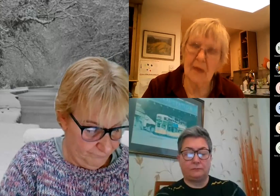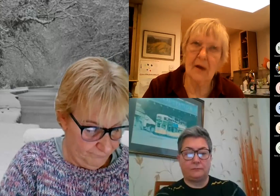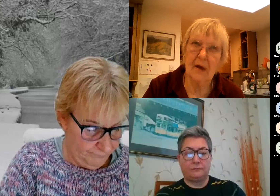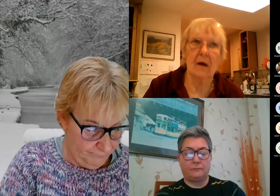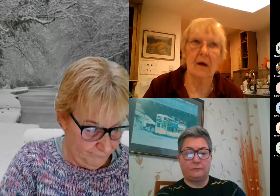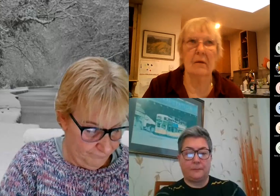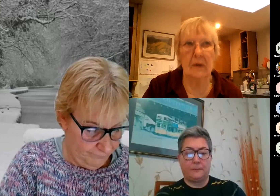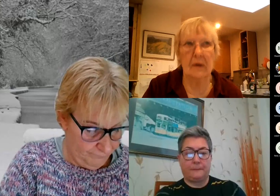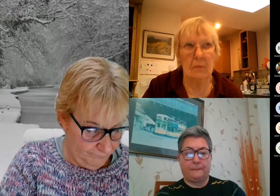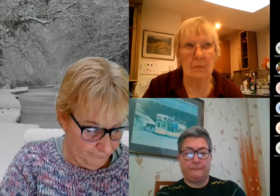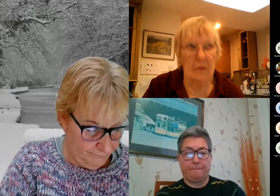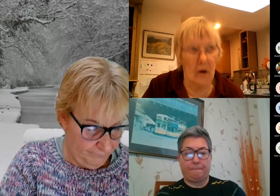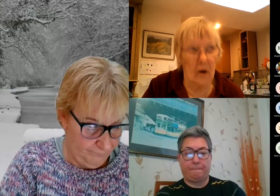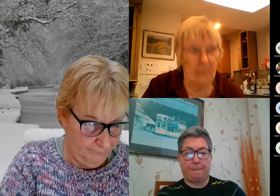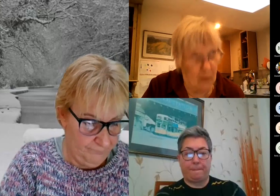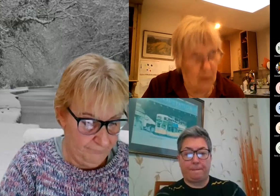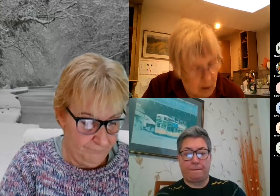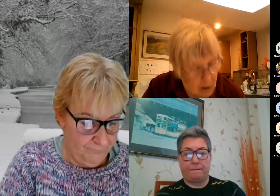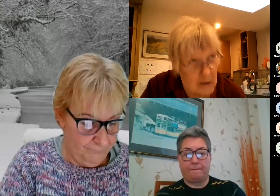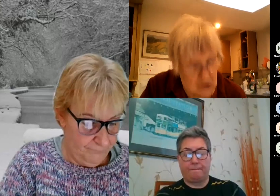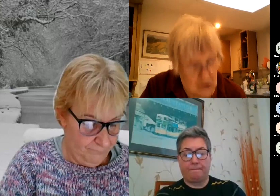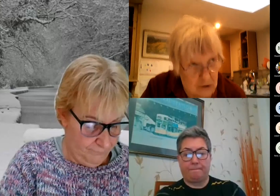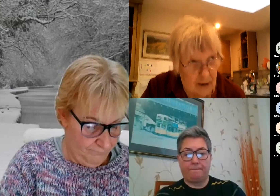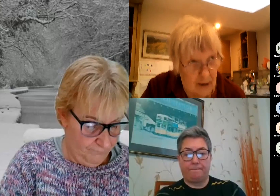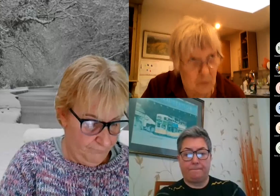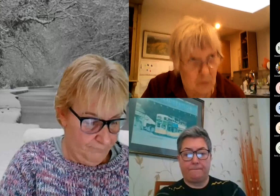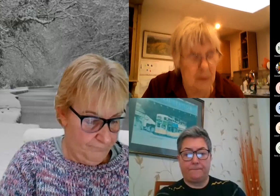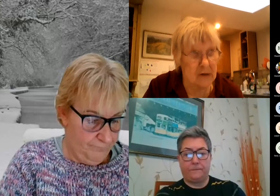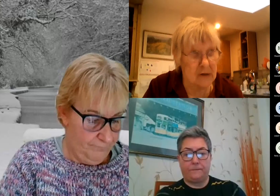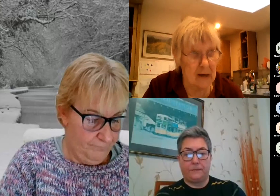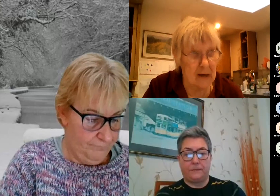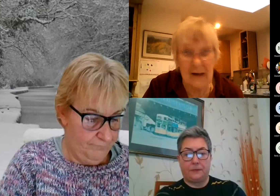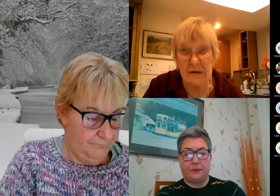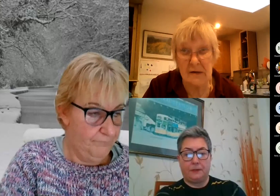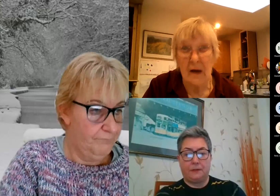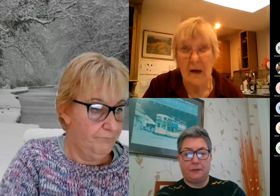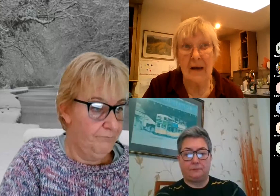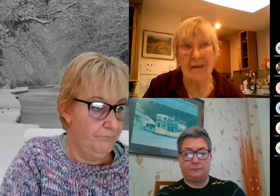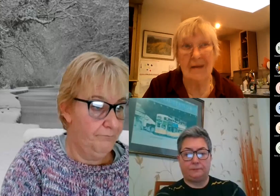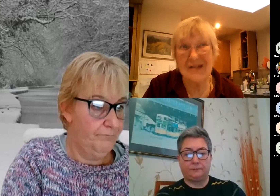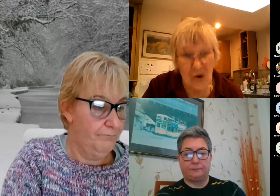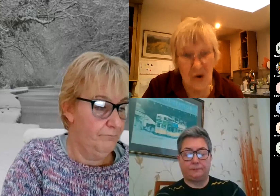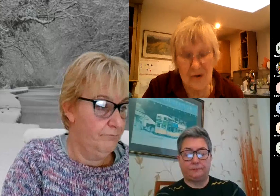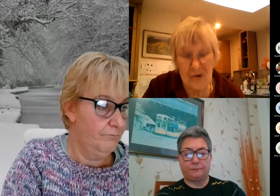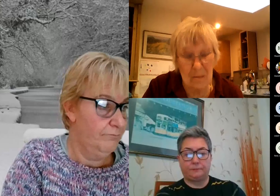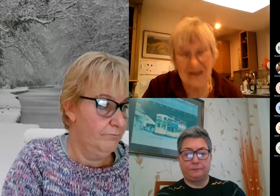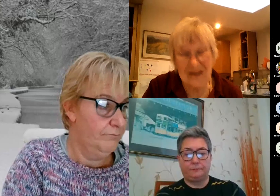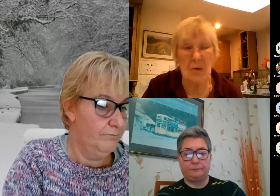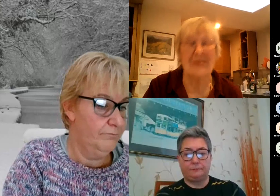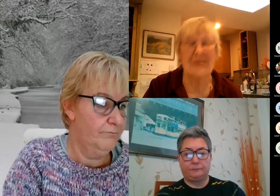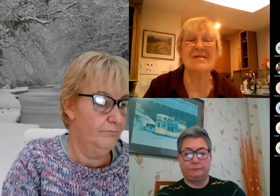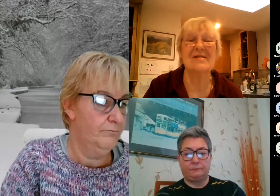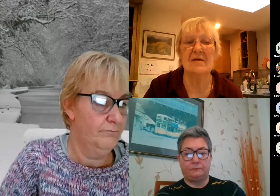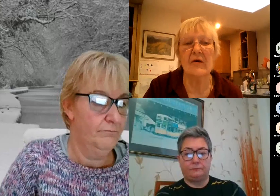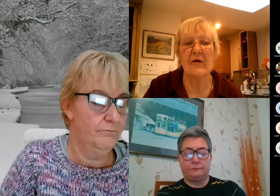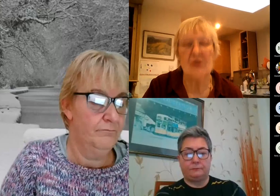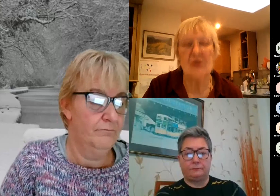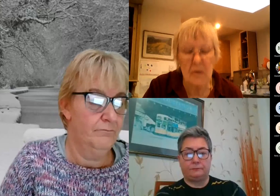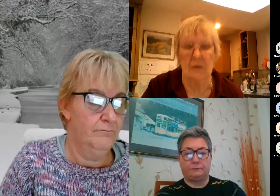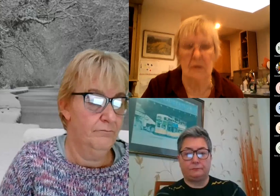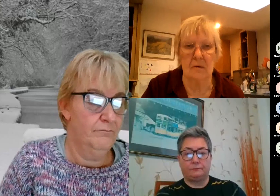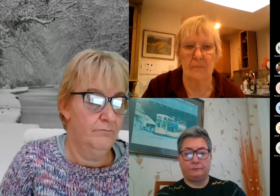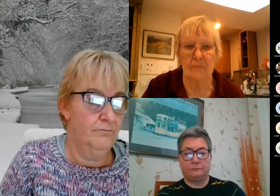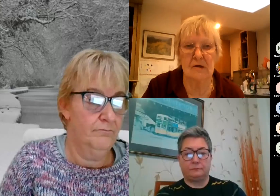But I mean, I think in addition to that, what I would say is the medical model is still